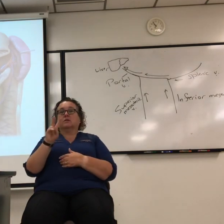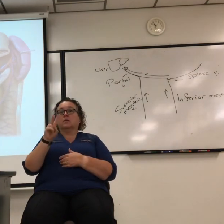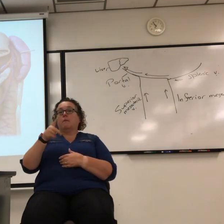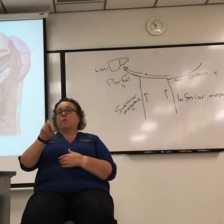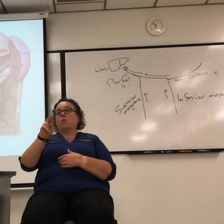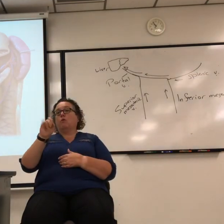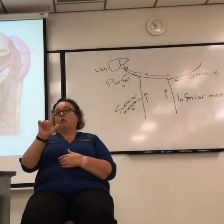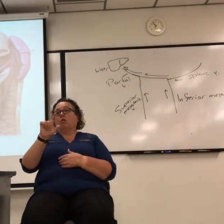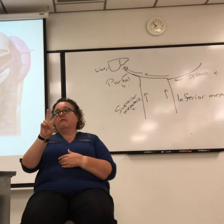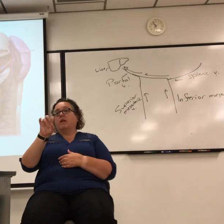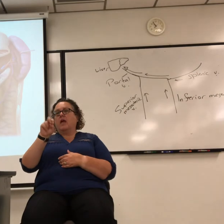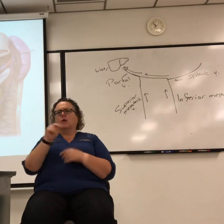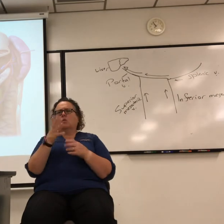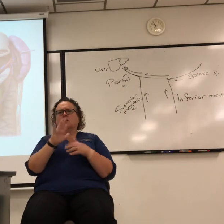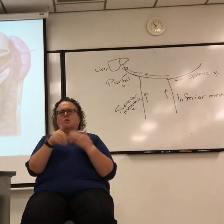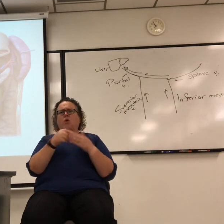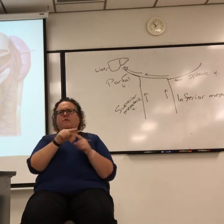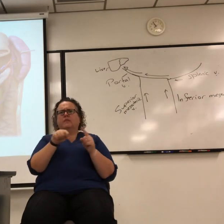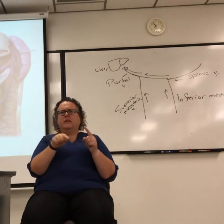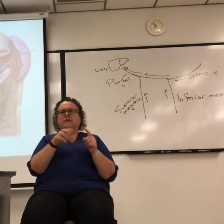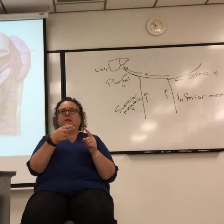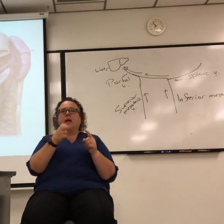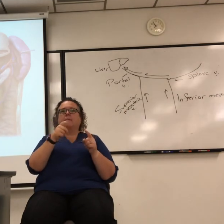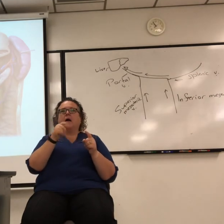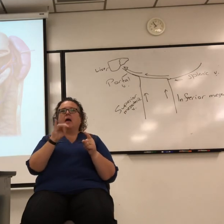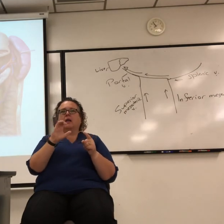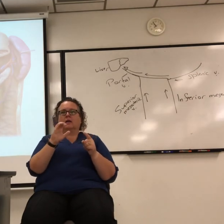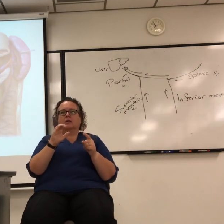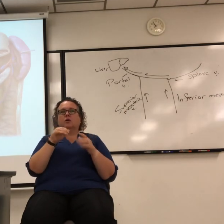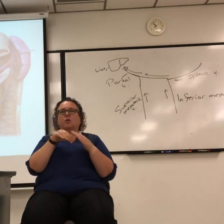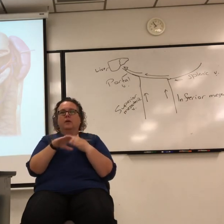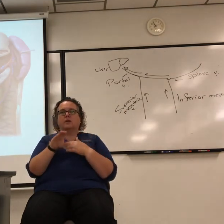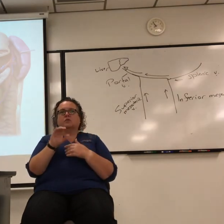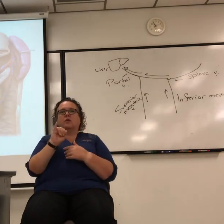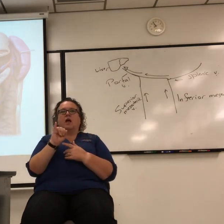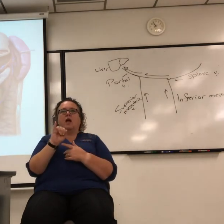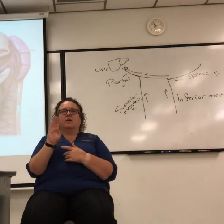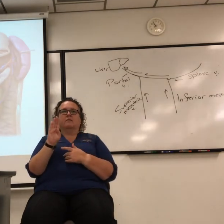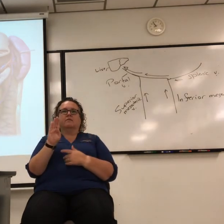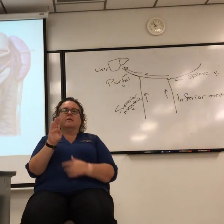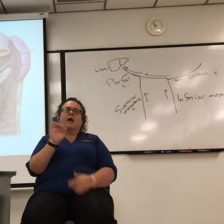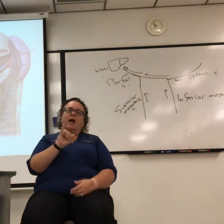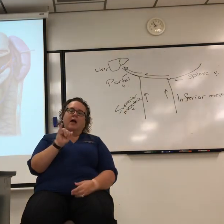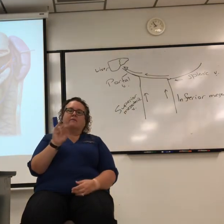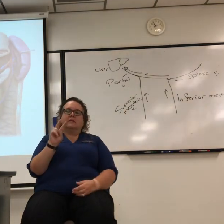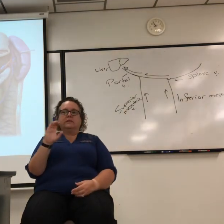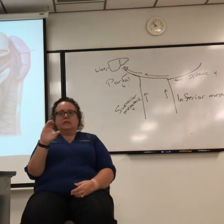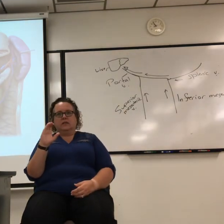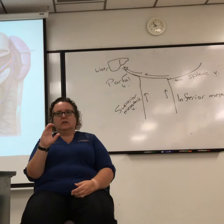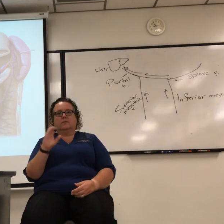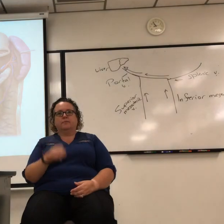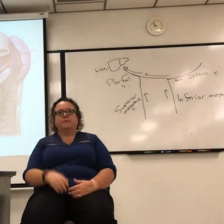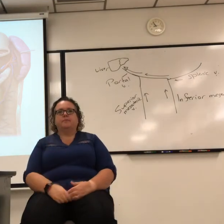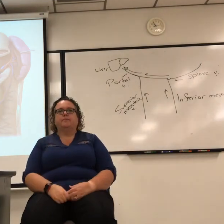all these? Hepatic vein going into the eye. IVC, inferior medicator.